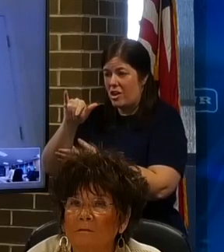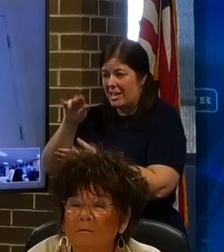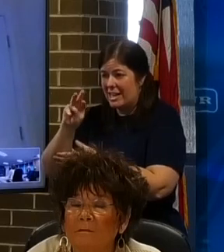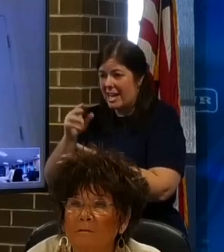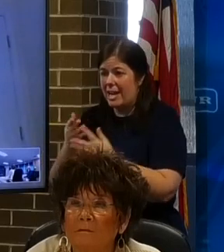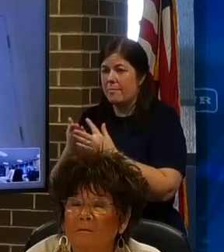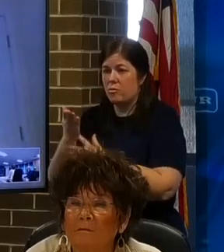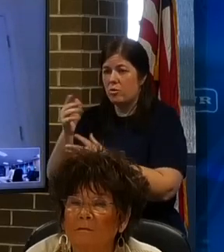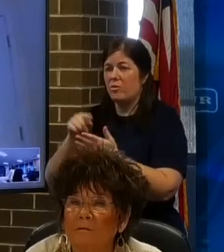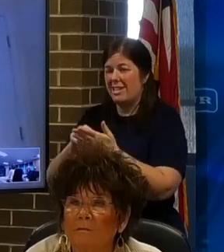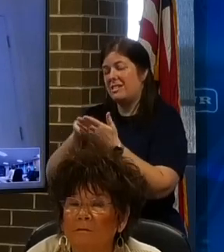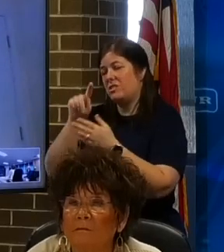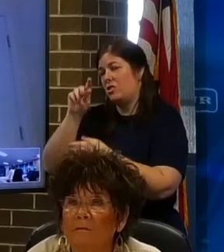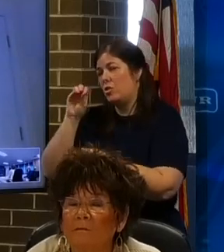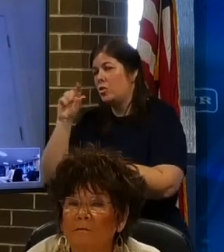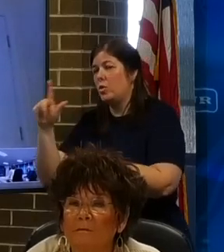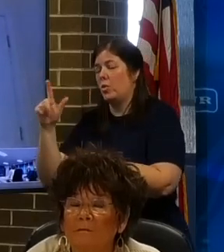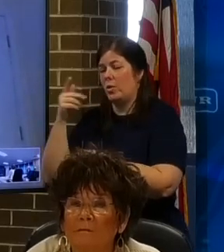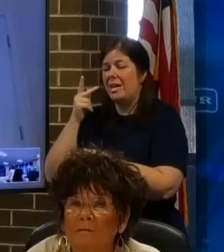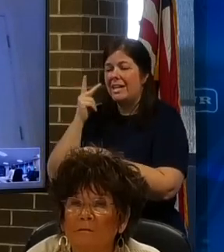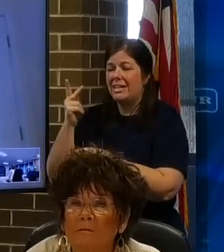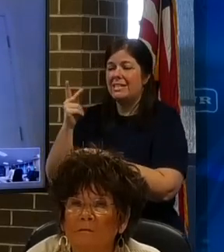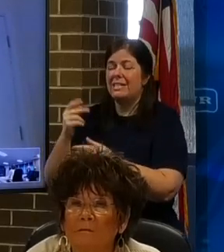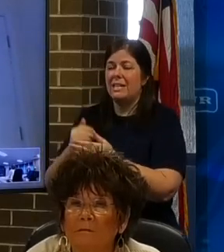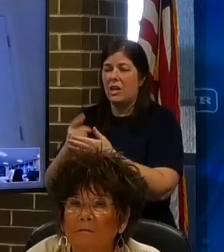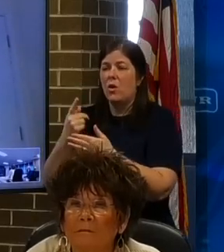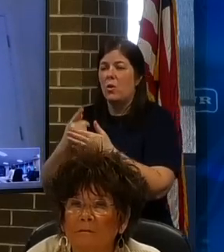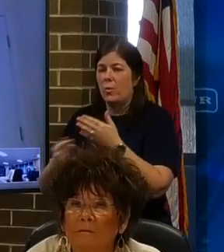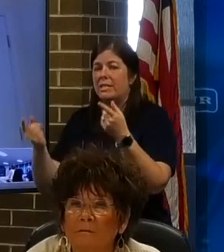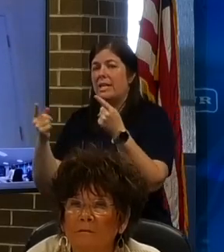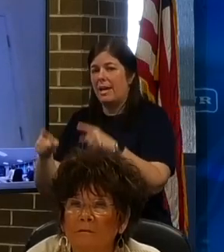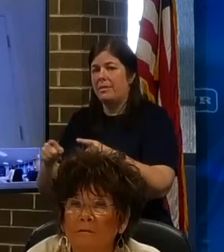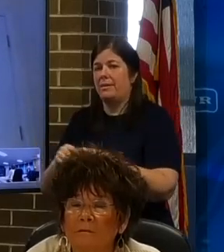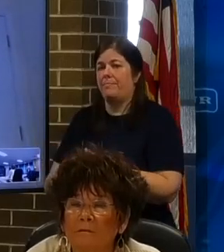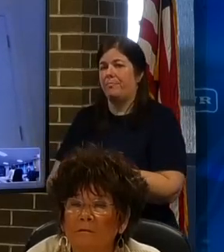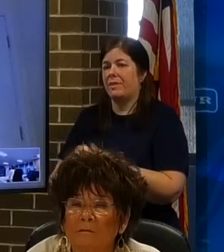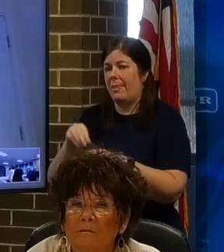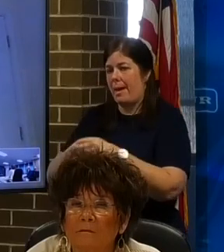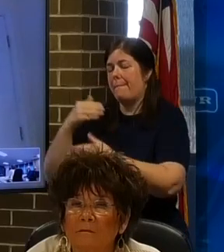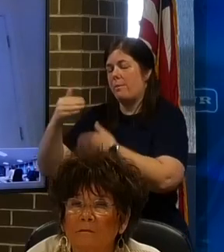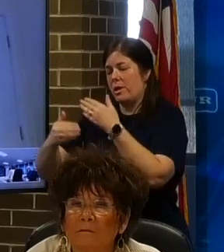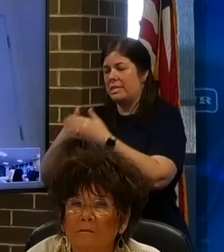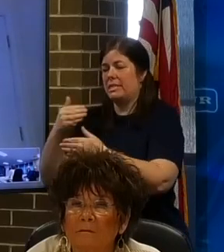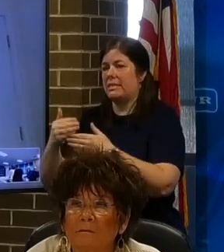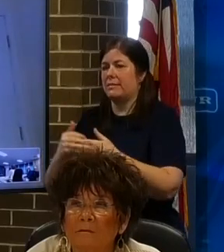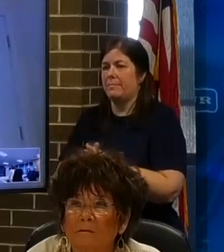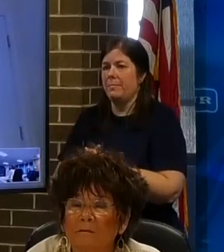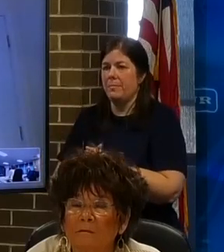tracker, find out where the disconnects are, move that claim throughout the process to the end result.